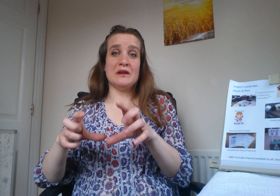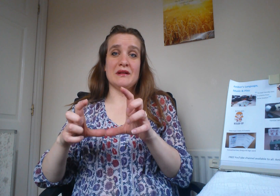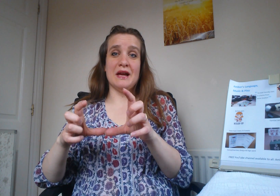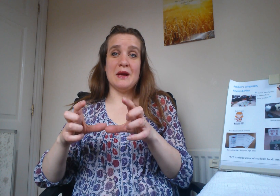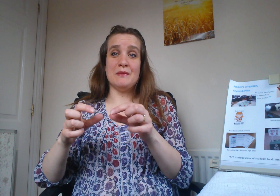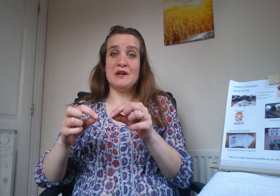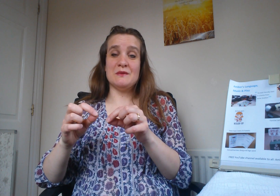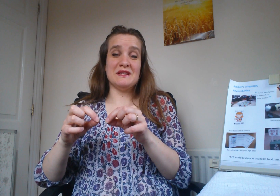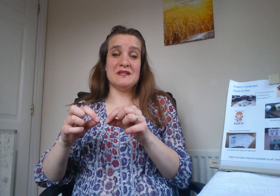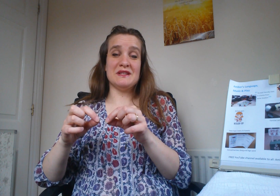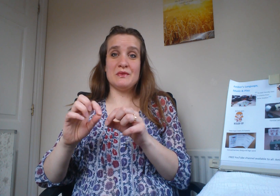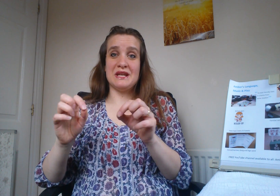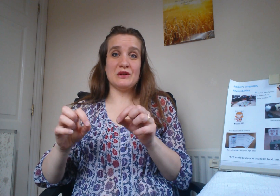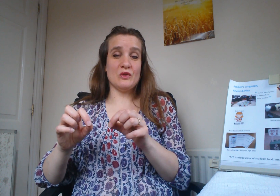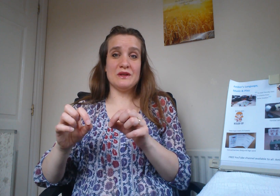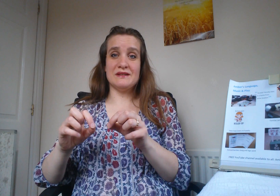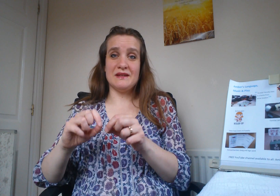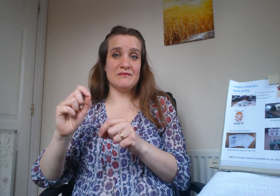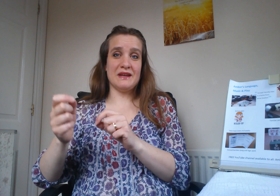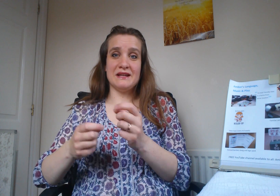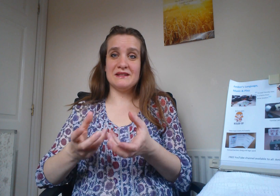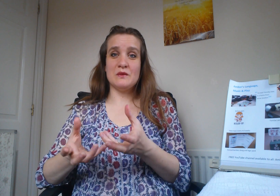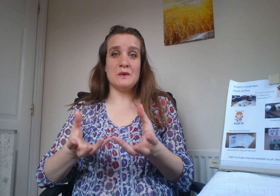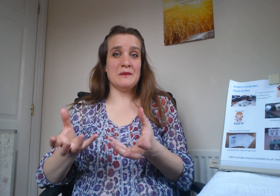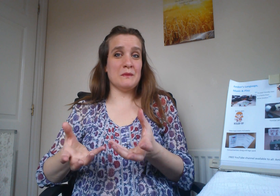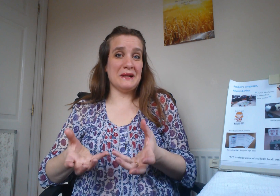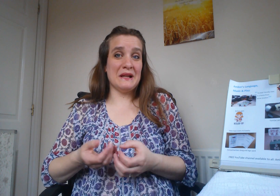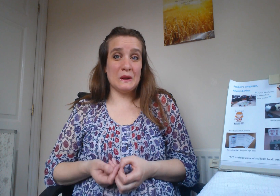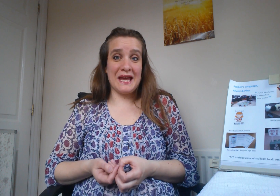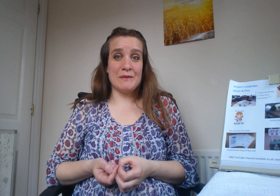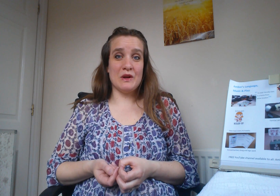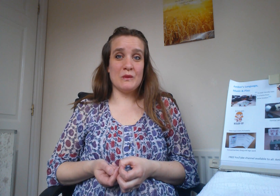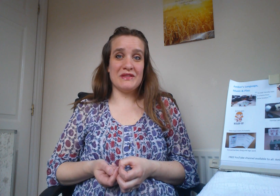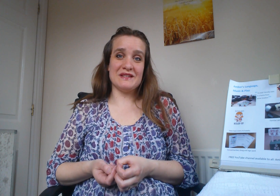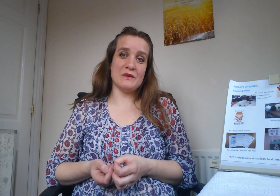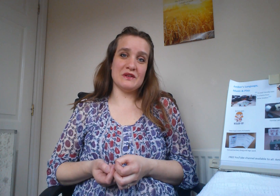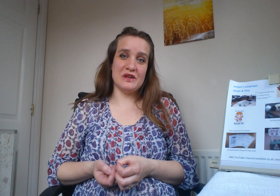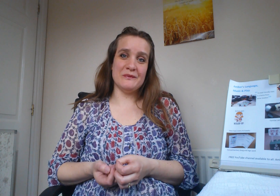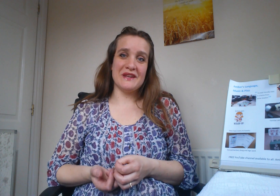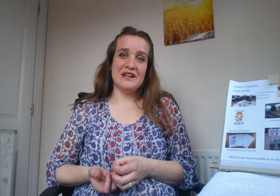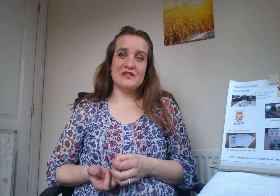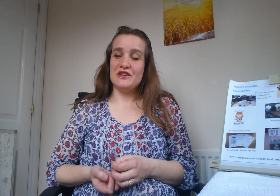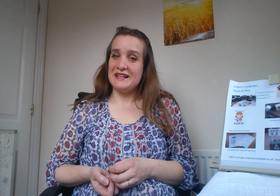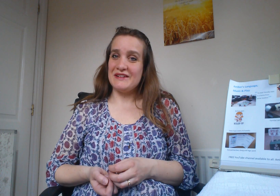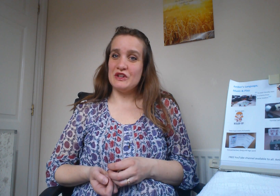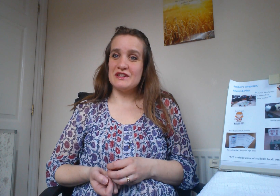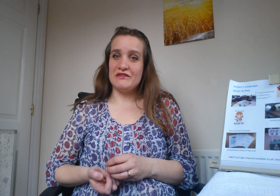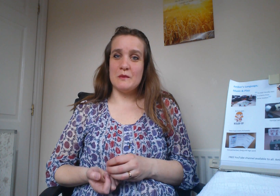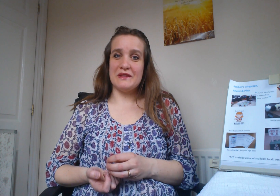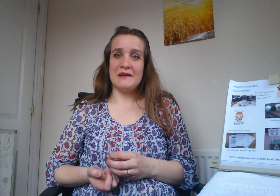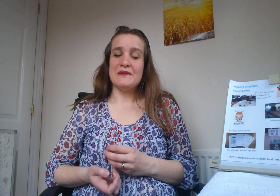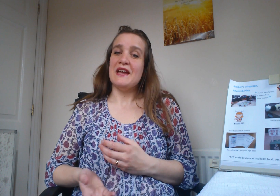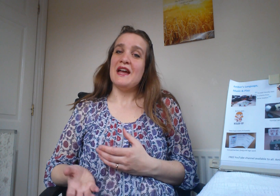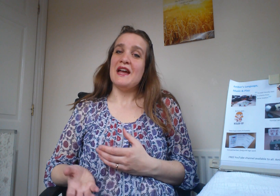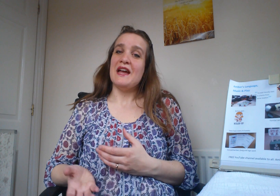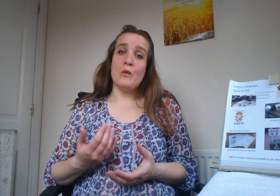little purse with some pretend coins in, and we play a little game along with this one too, so you can have lots of fun with it. What